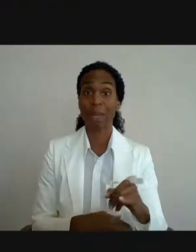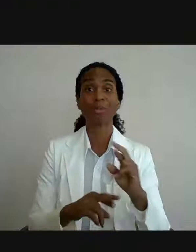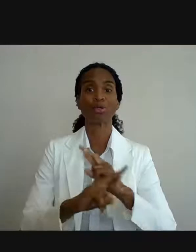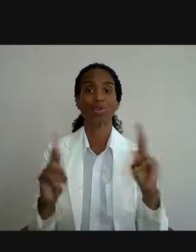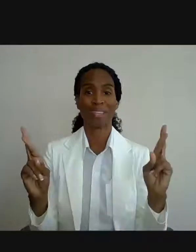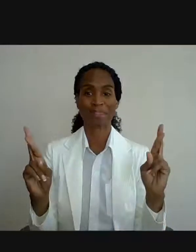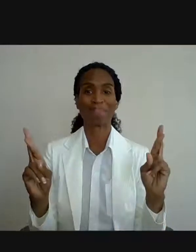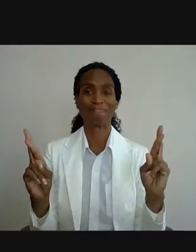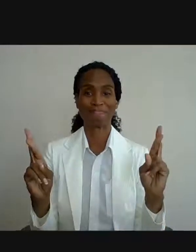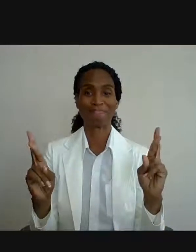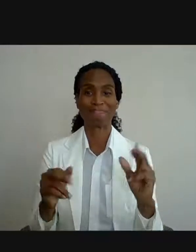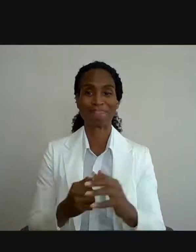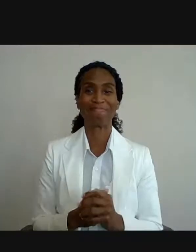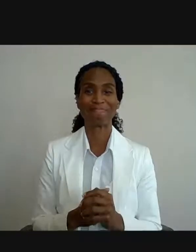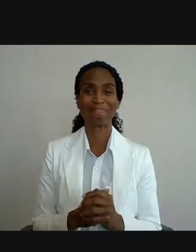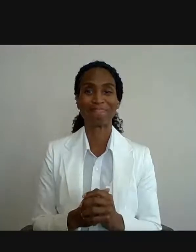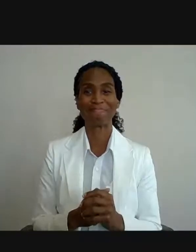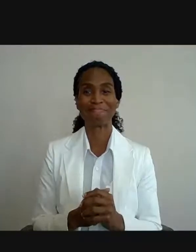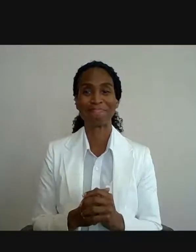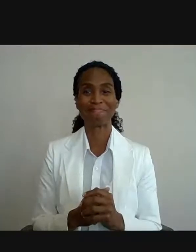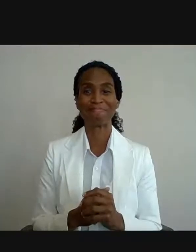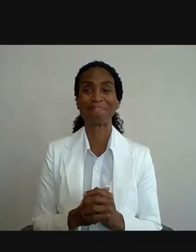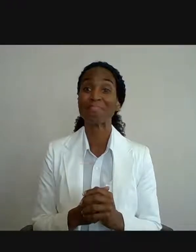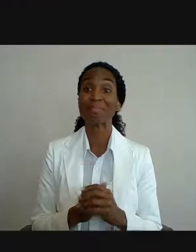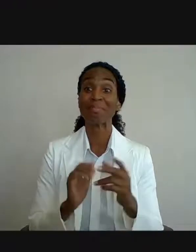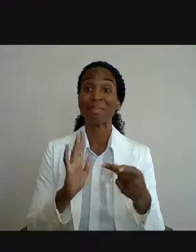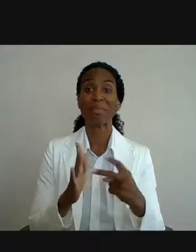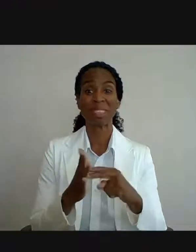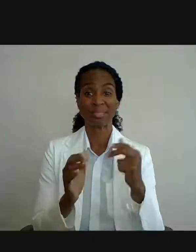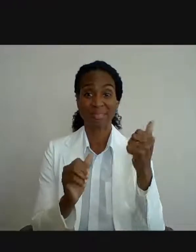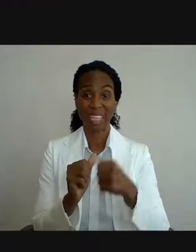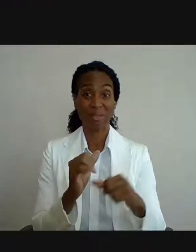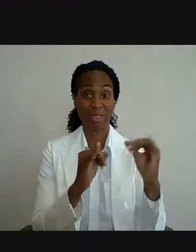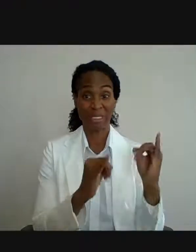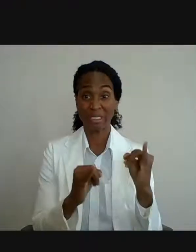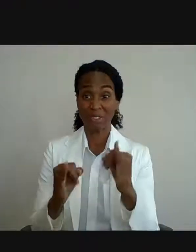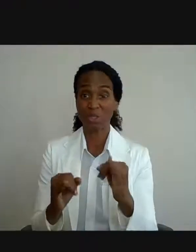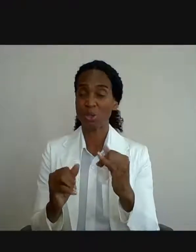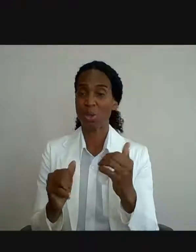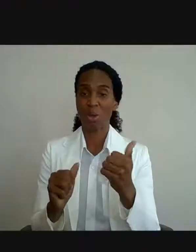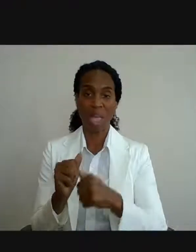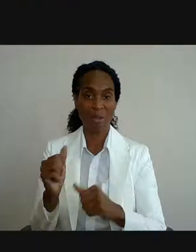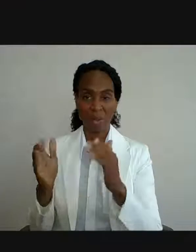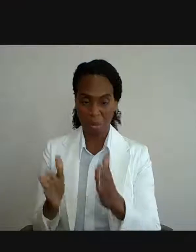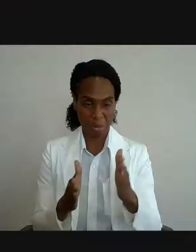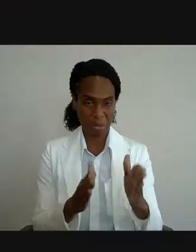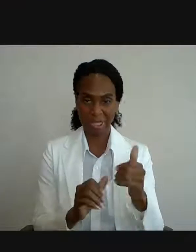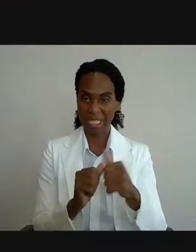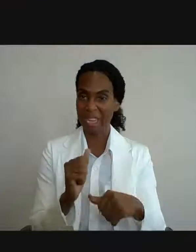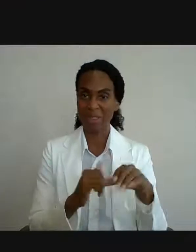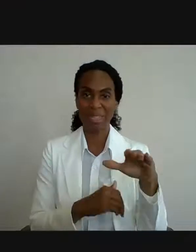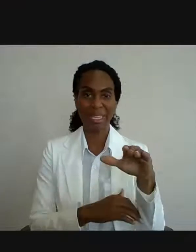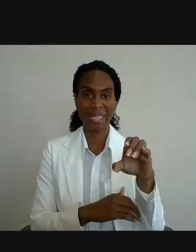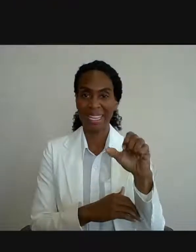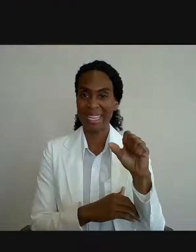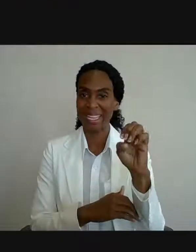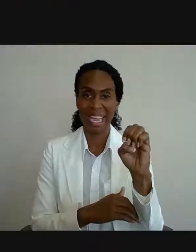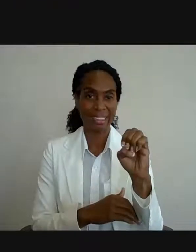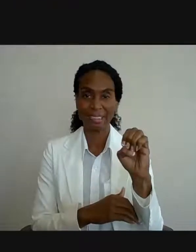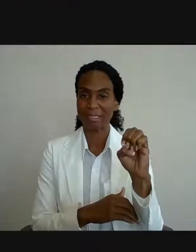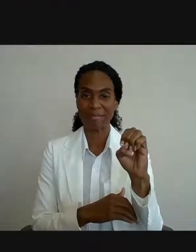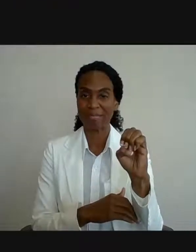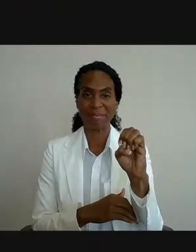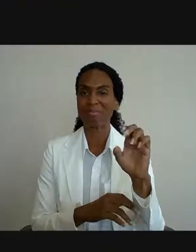Now, does that speak to every individual and every case? No. Though we are